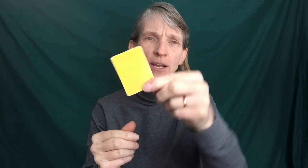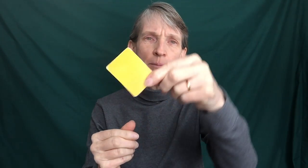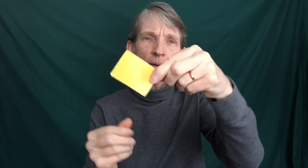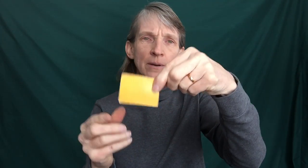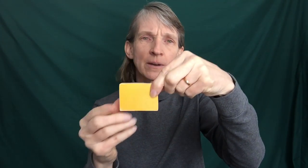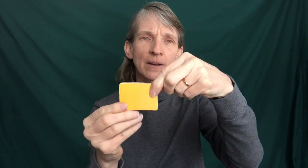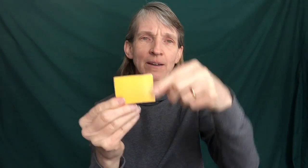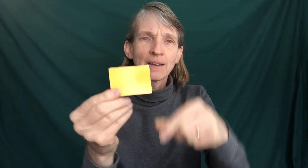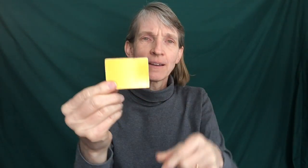shape.